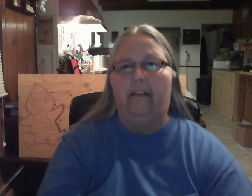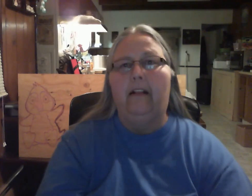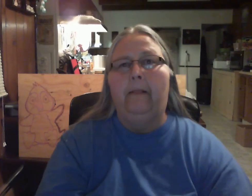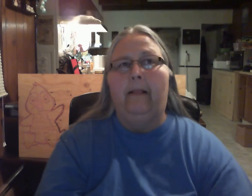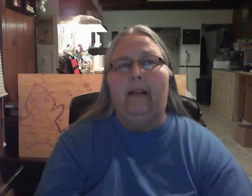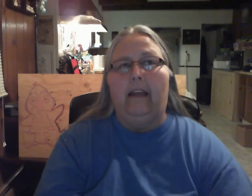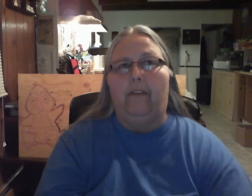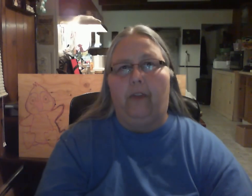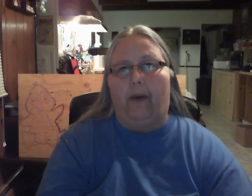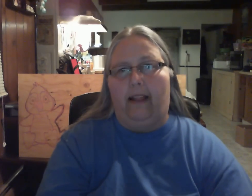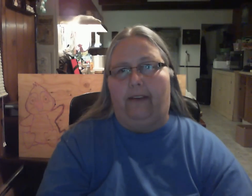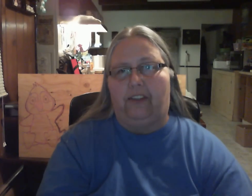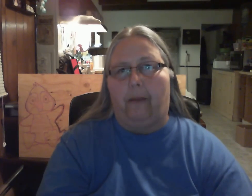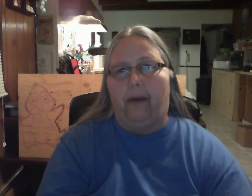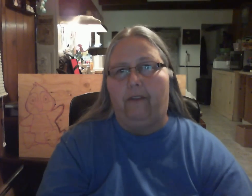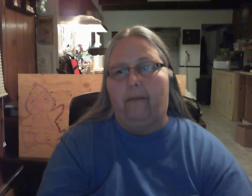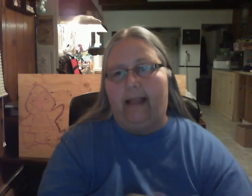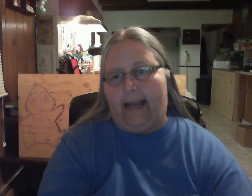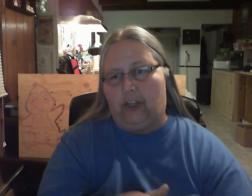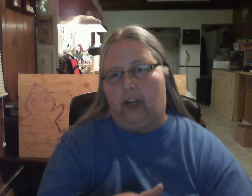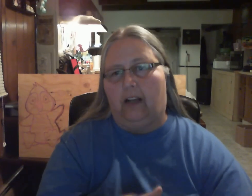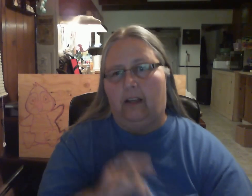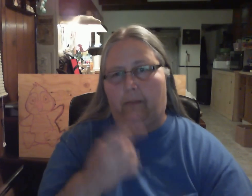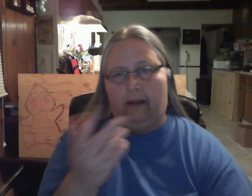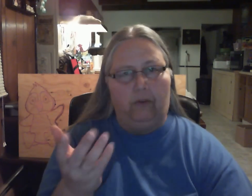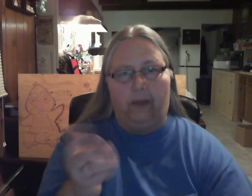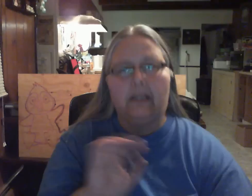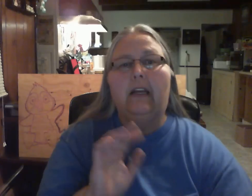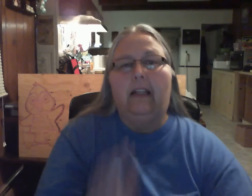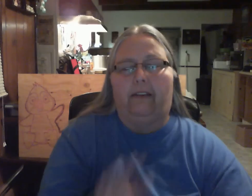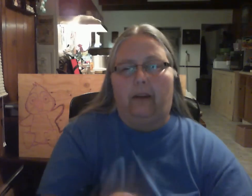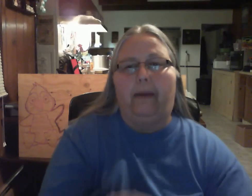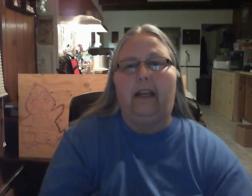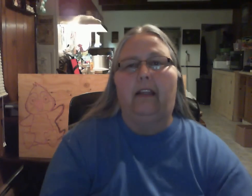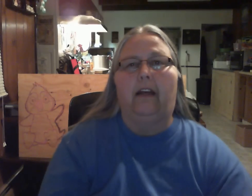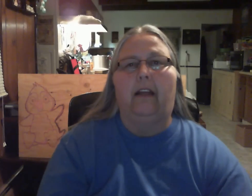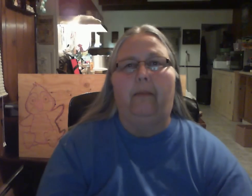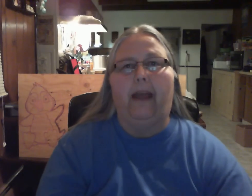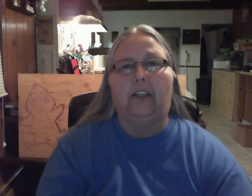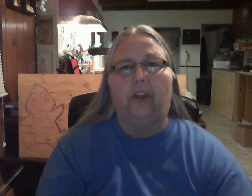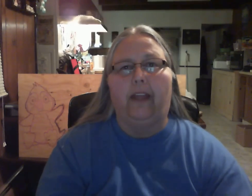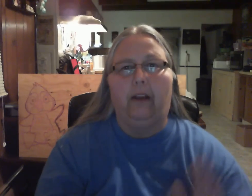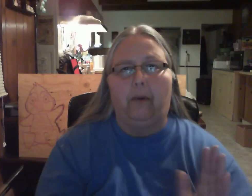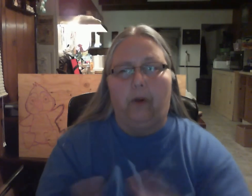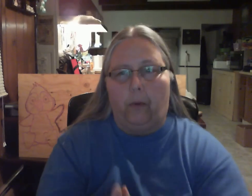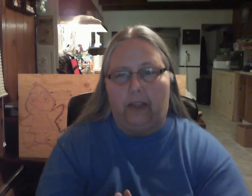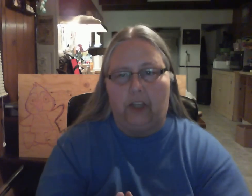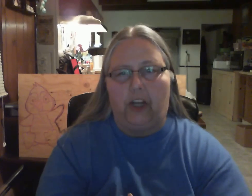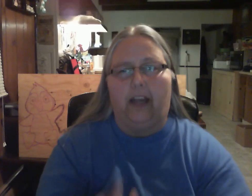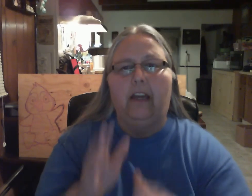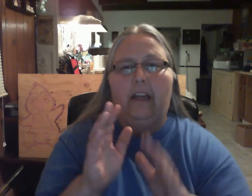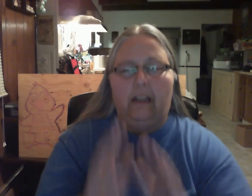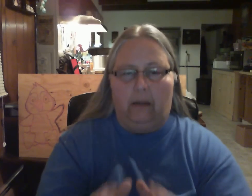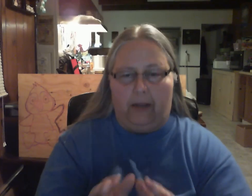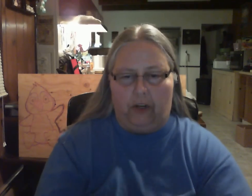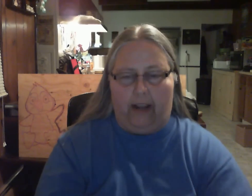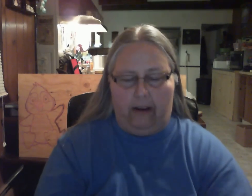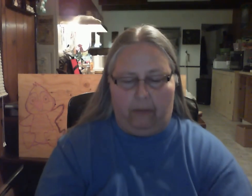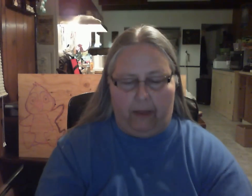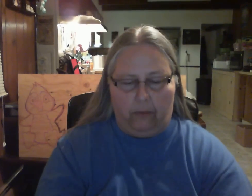even though i left some money for my last check get paid for two weeks left some money in the in the bank so that it would go with this check to make sure i had enough to pay the